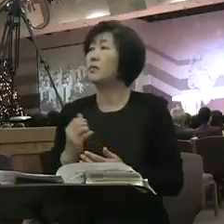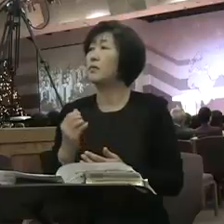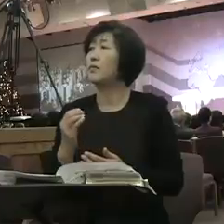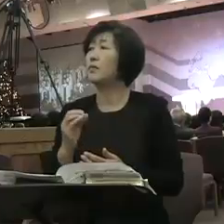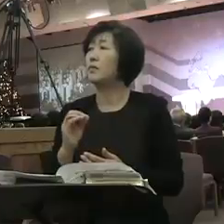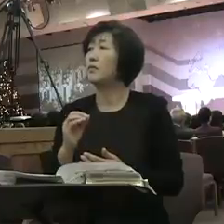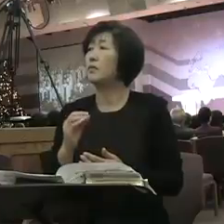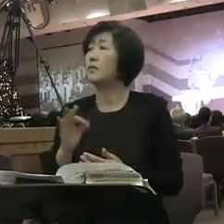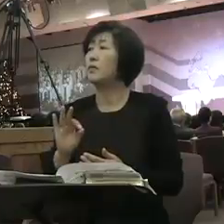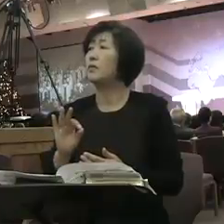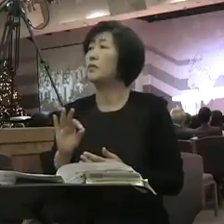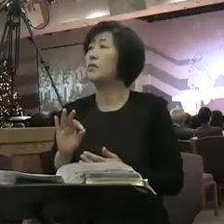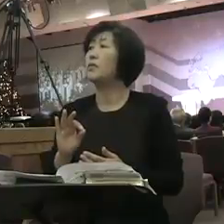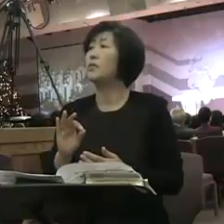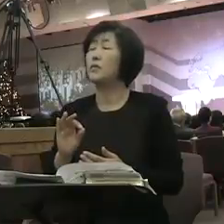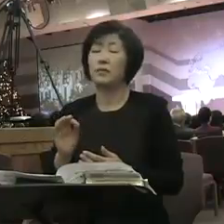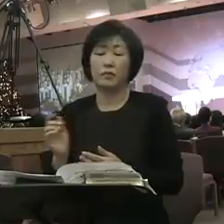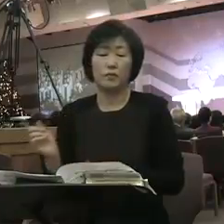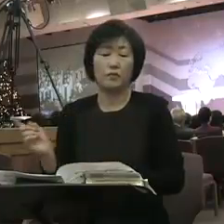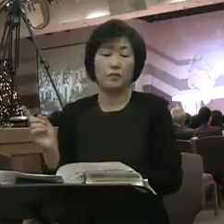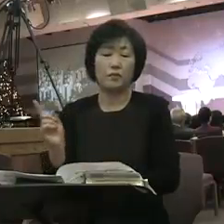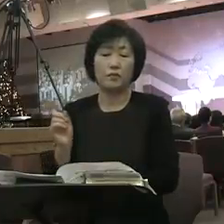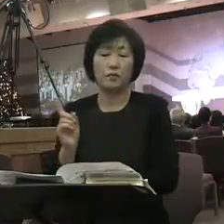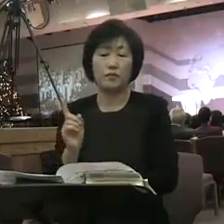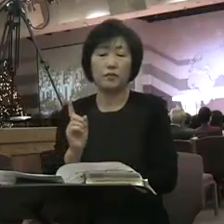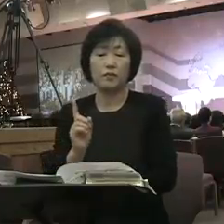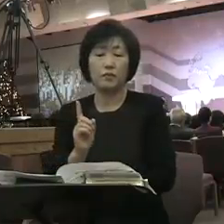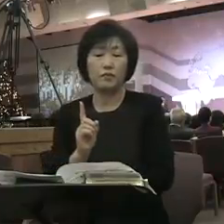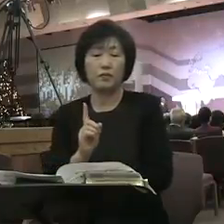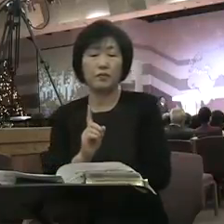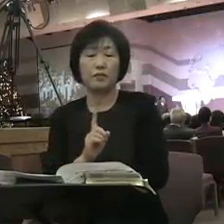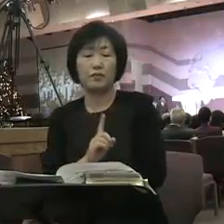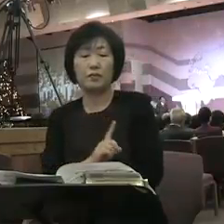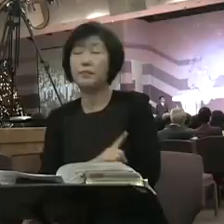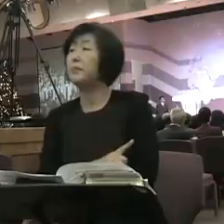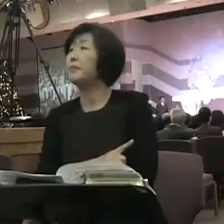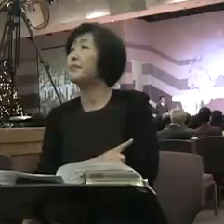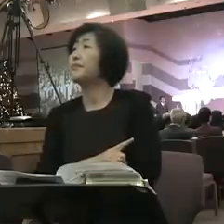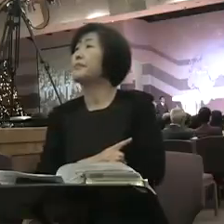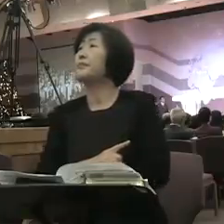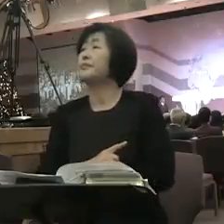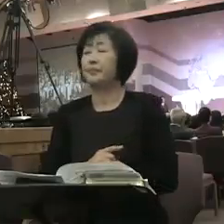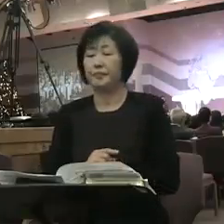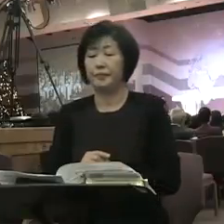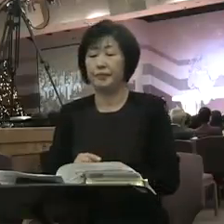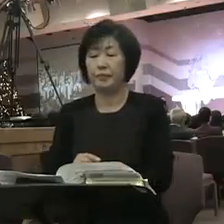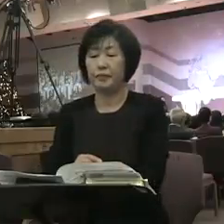light of day.